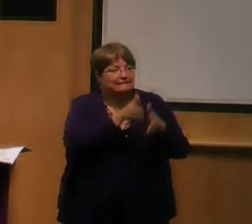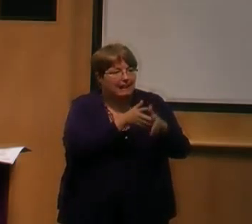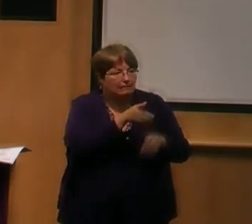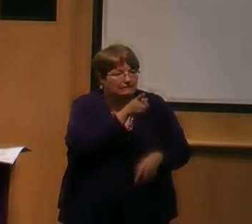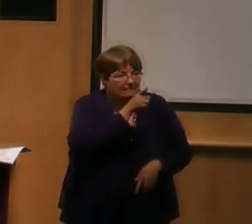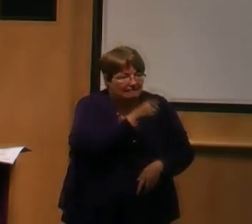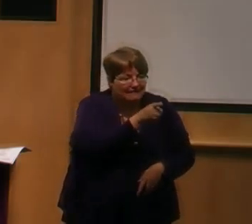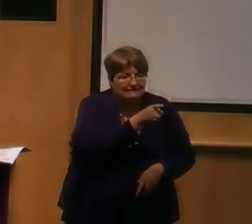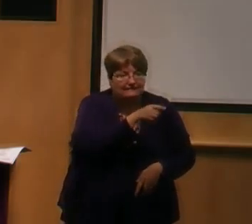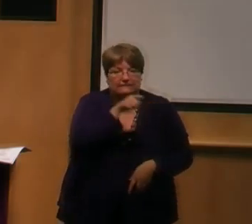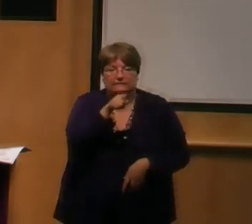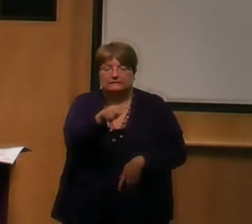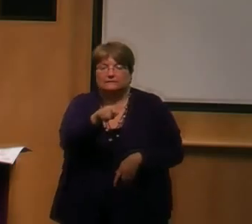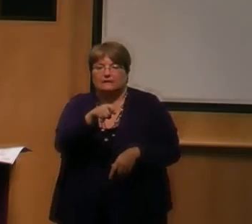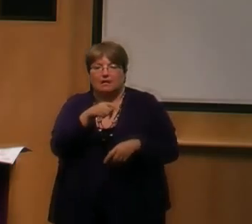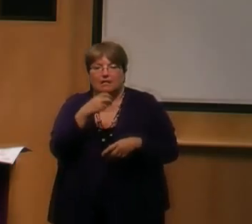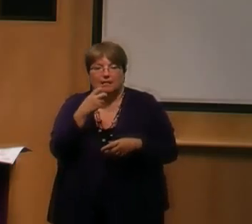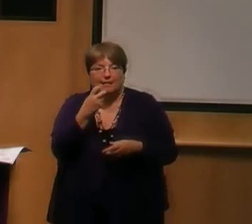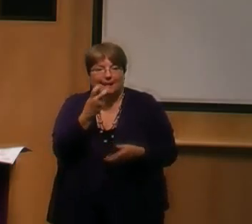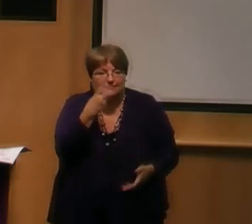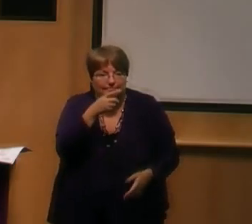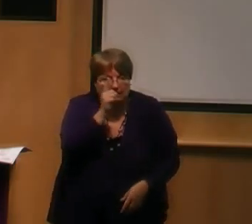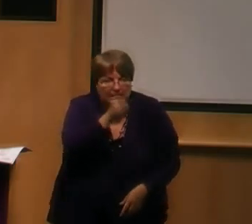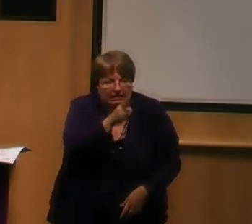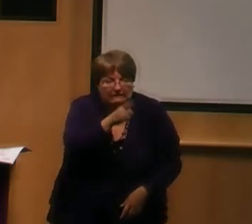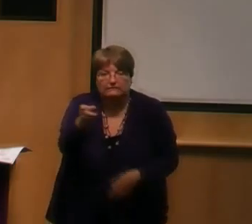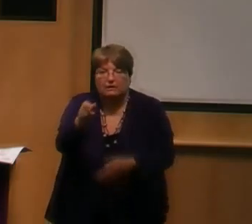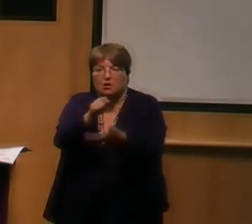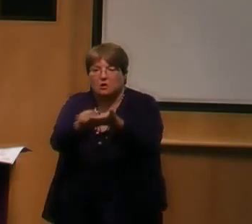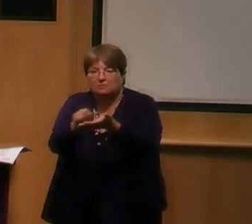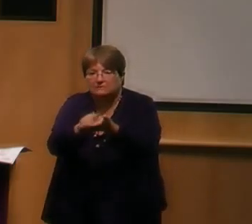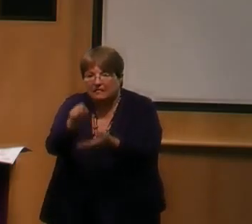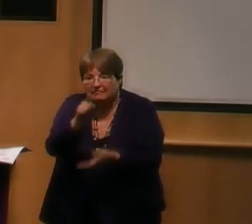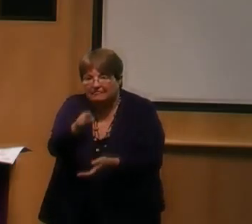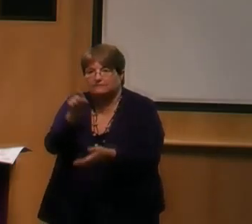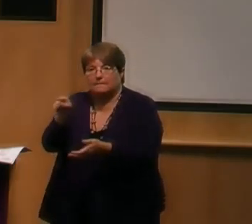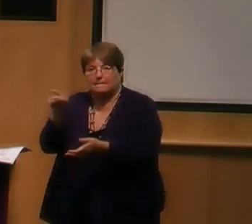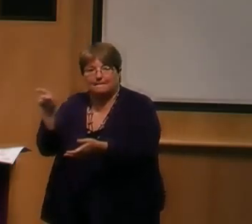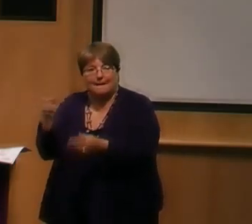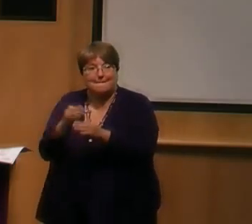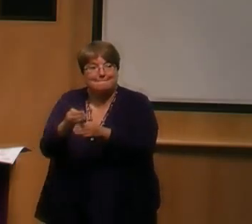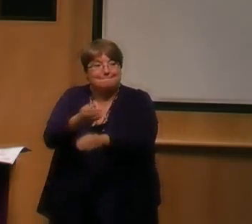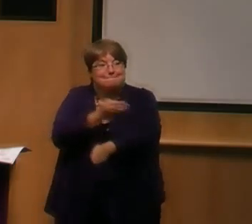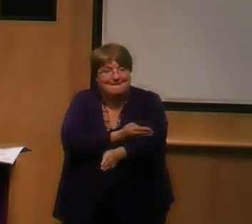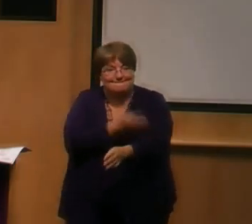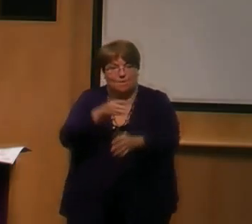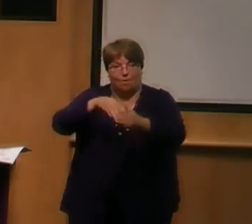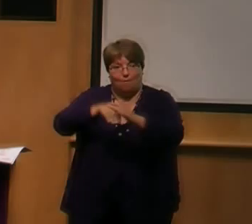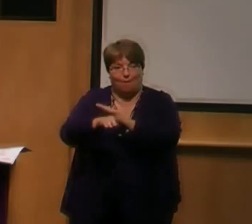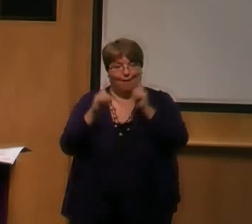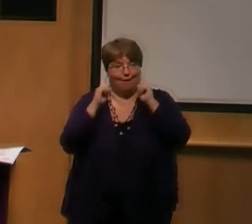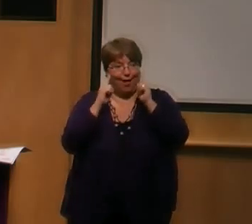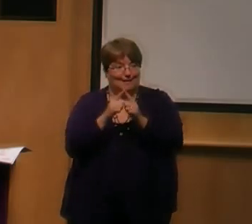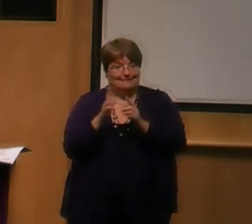it. Most potential neural circuits available. You can make temples, try to learn, make temples, etc. This